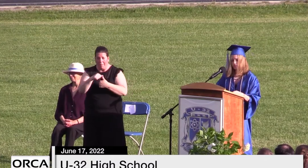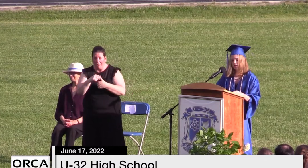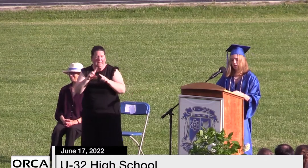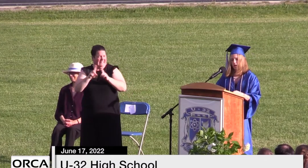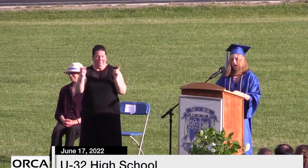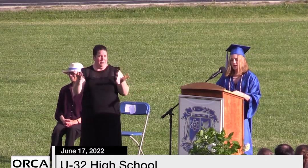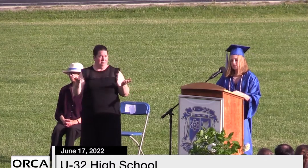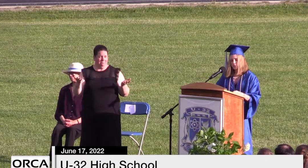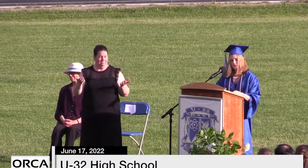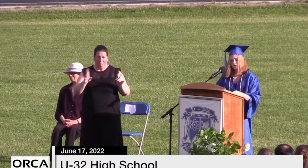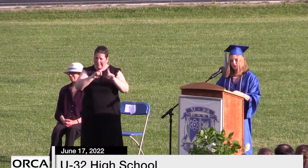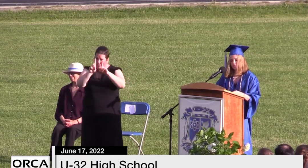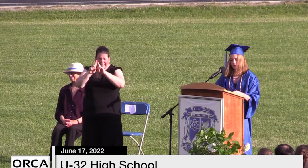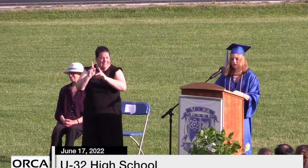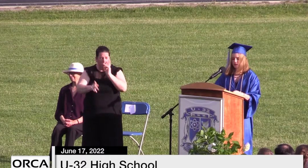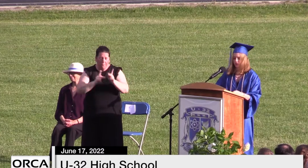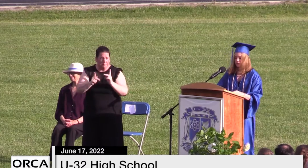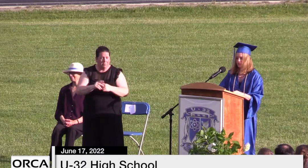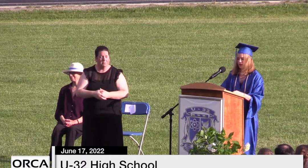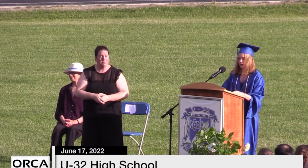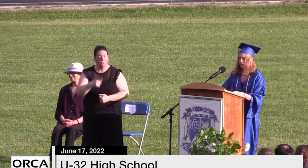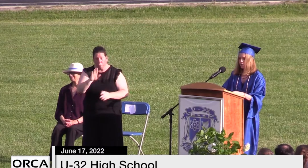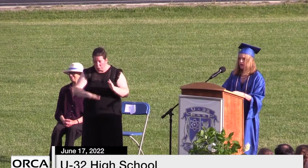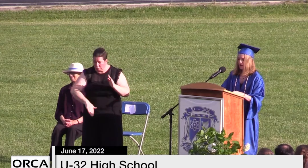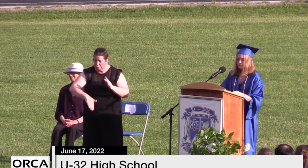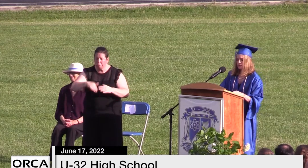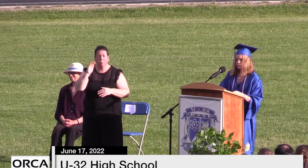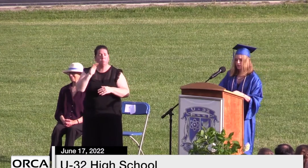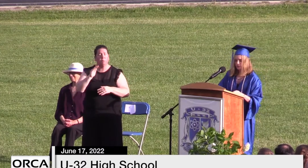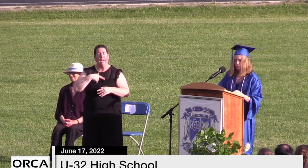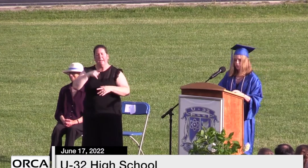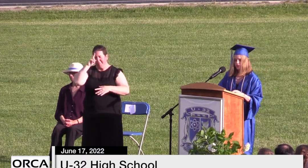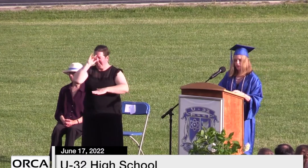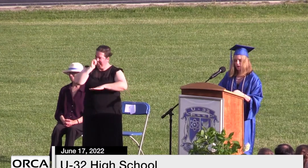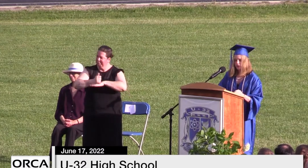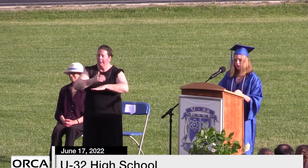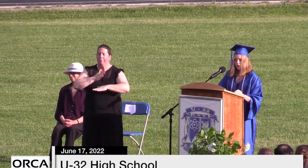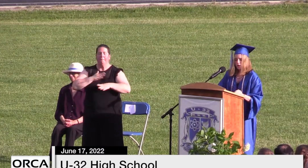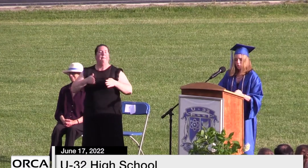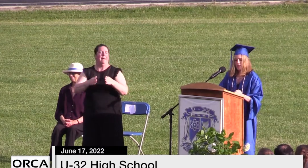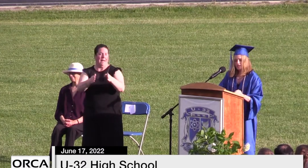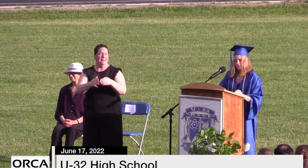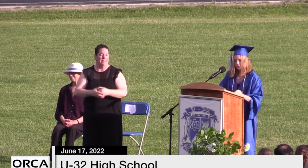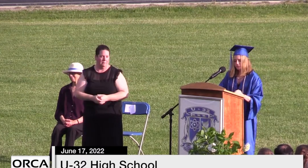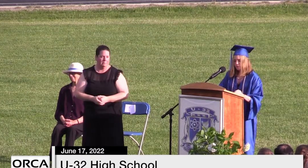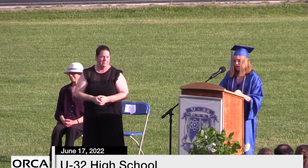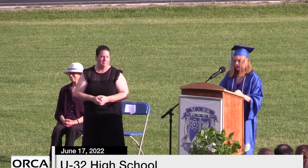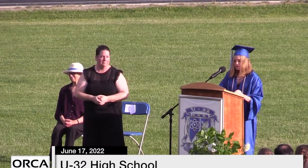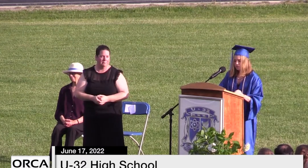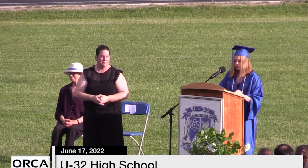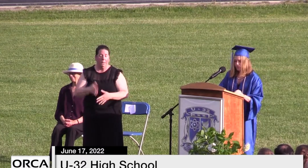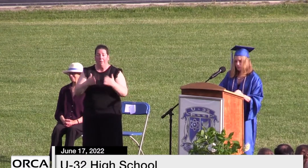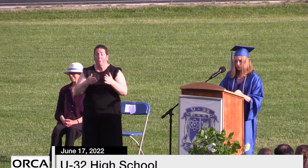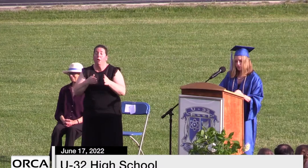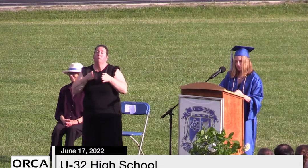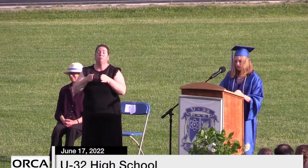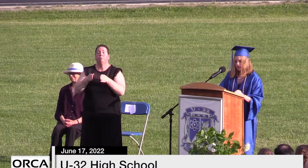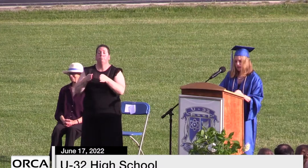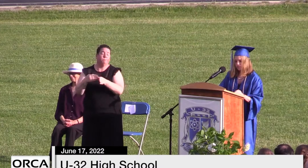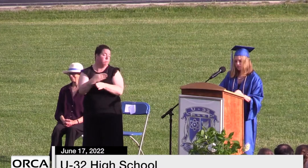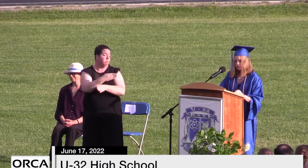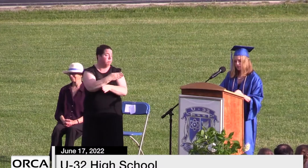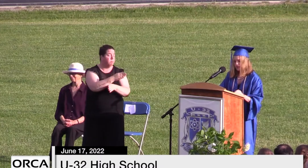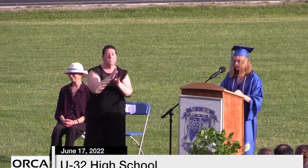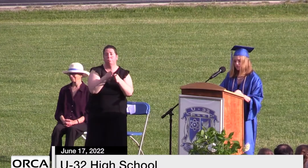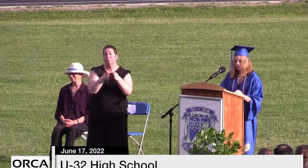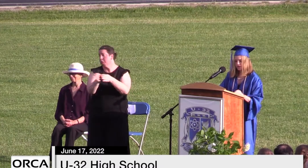people. As we mature, we continue to make our own paths as we learn who we are. We may diverge from the paths that we followed for a long